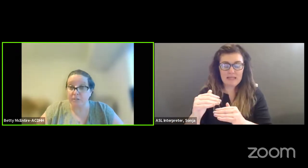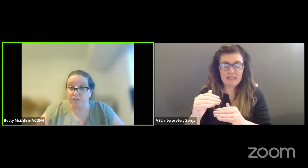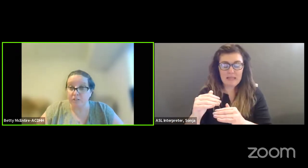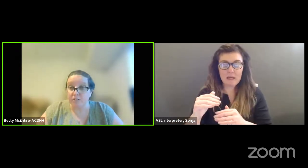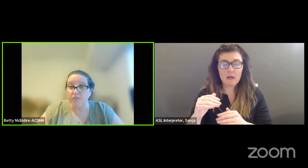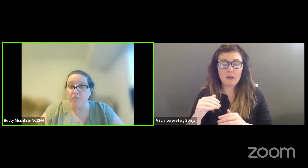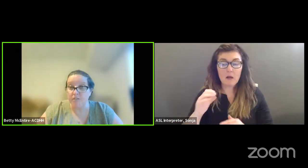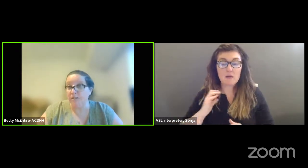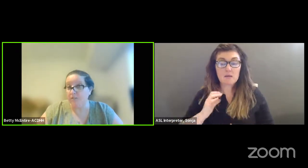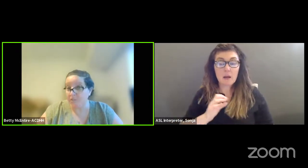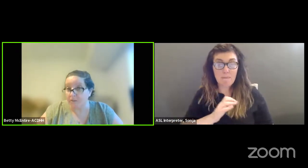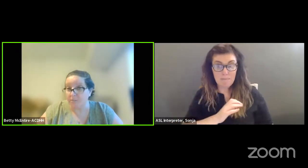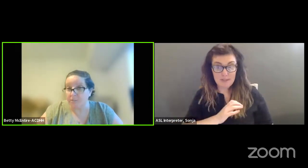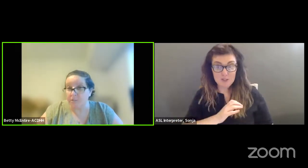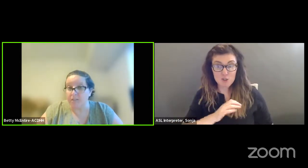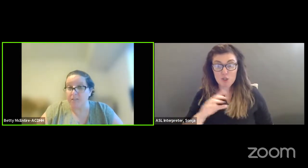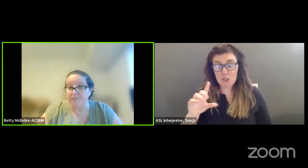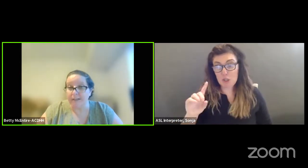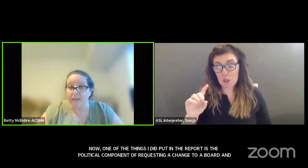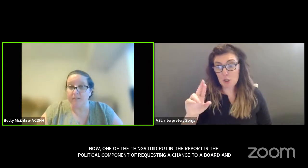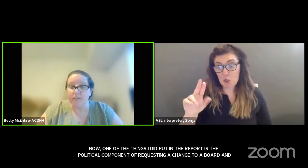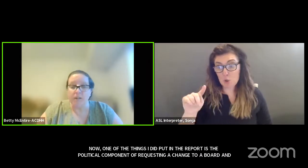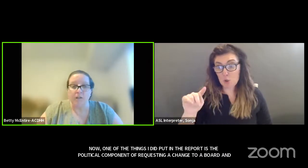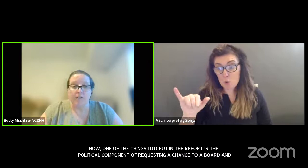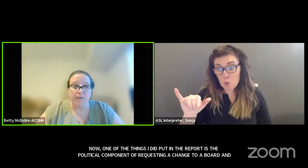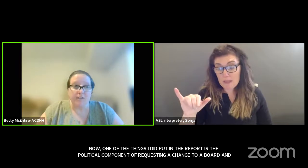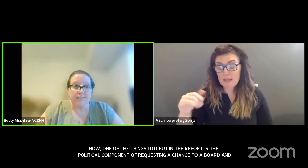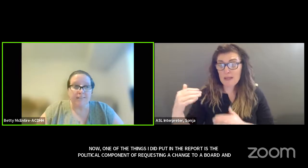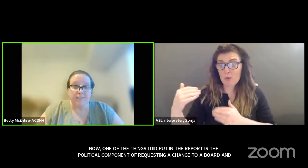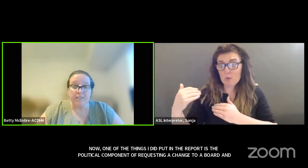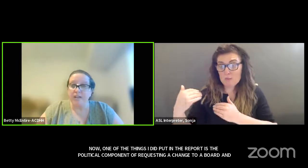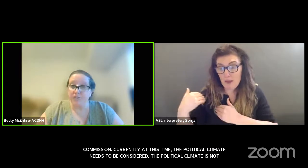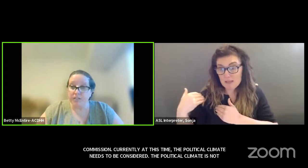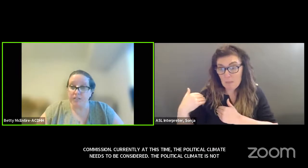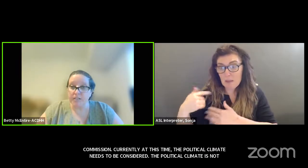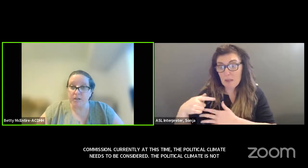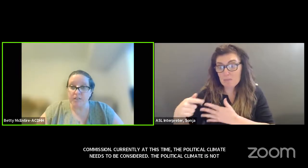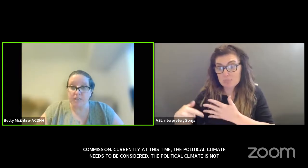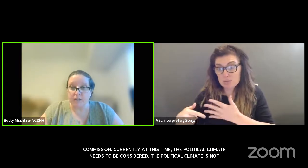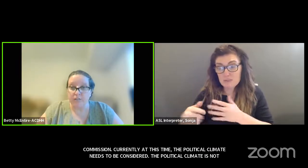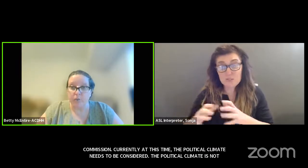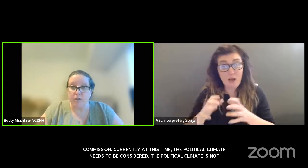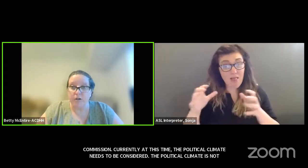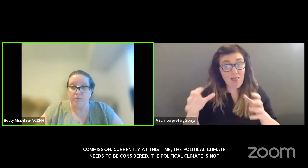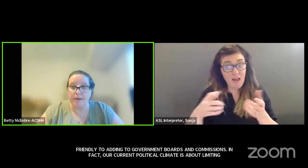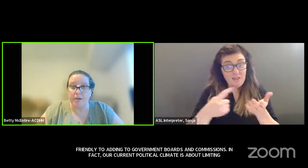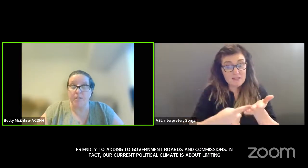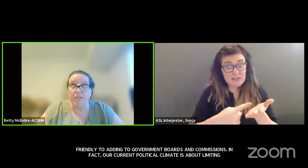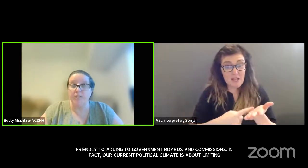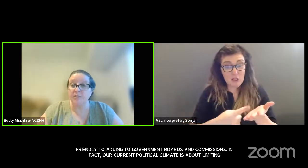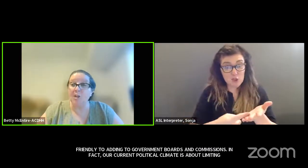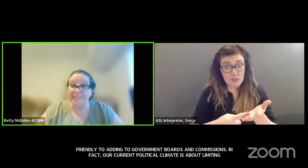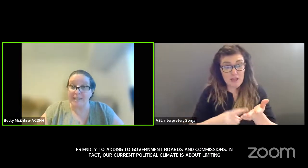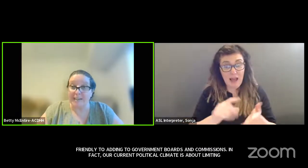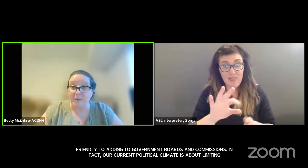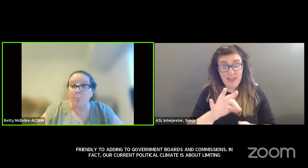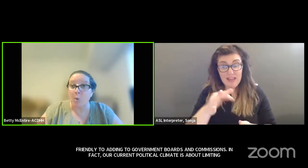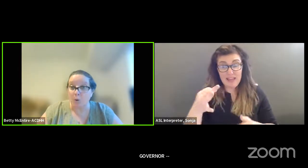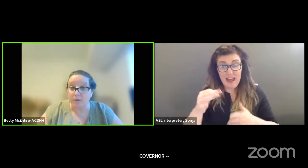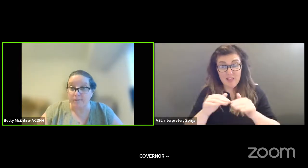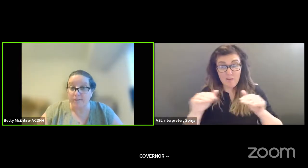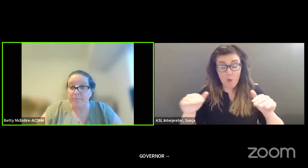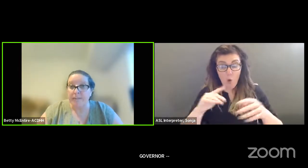limiting commission duties and responsibilities. In fact, there are lots of discussions on the 9th floor about